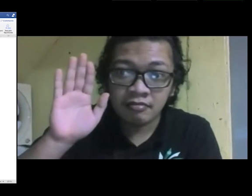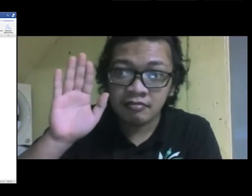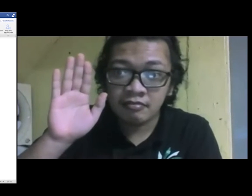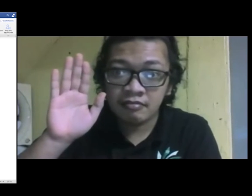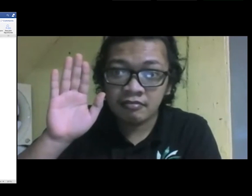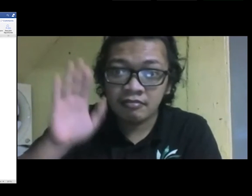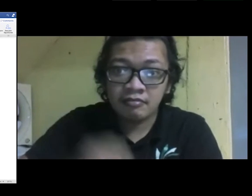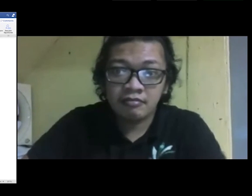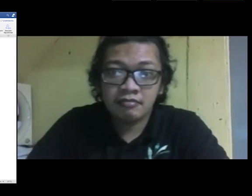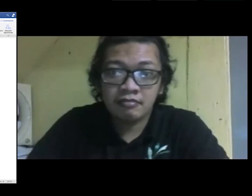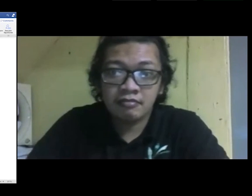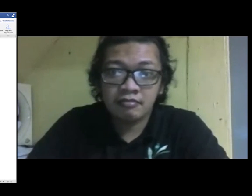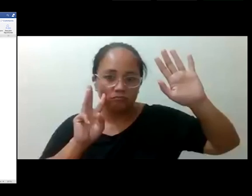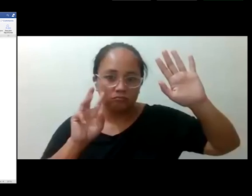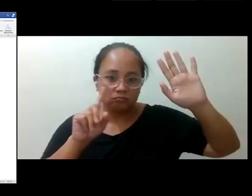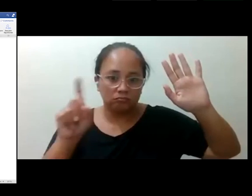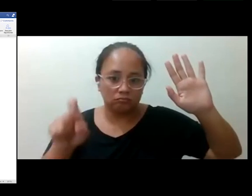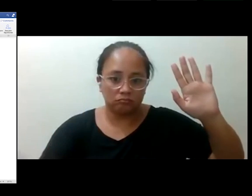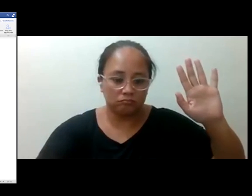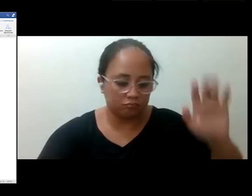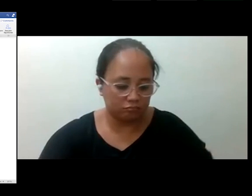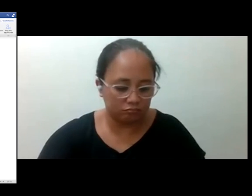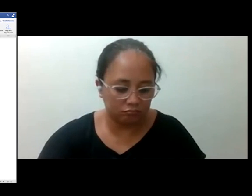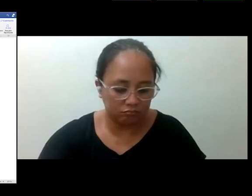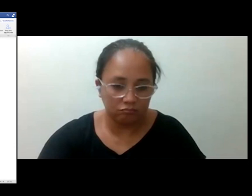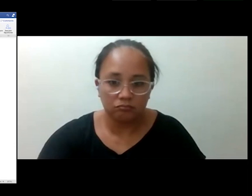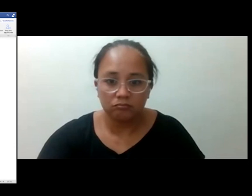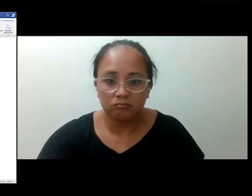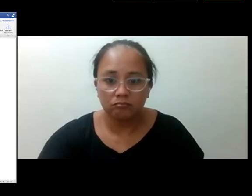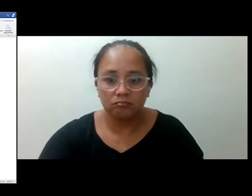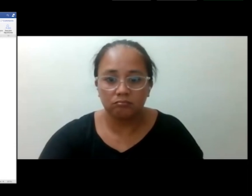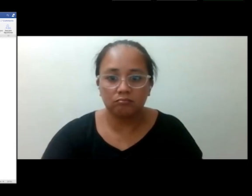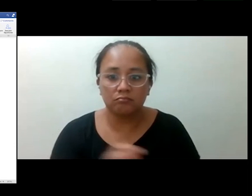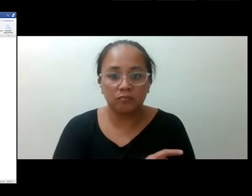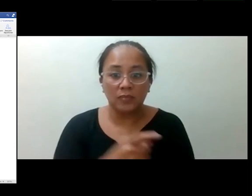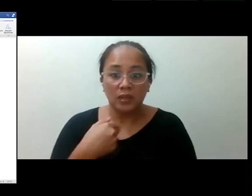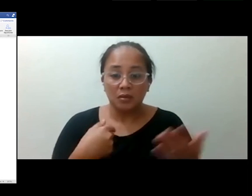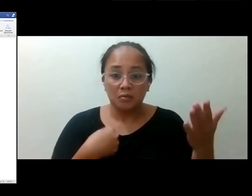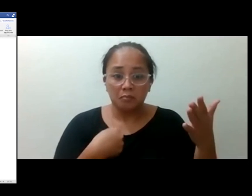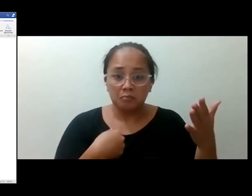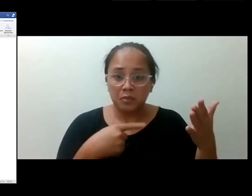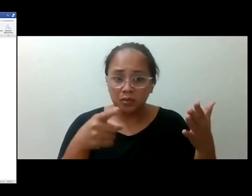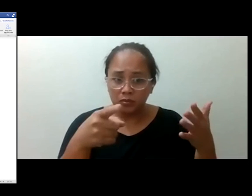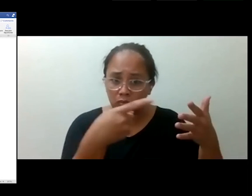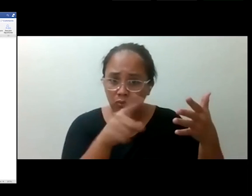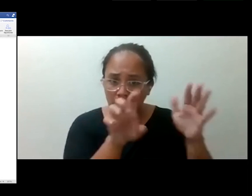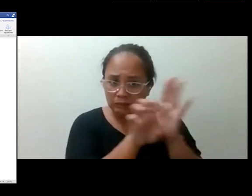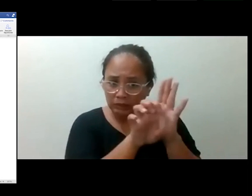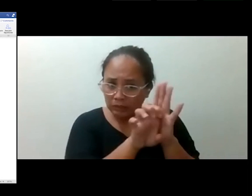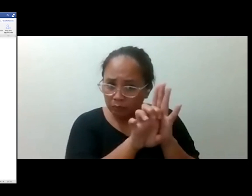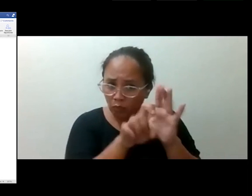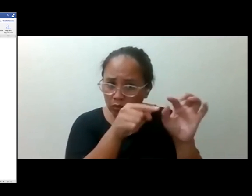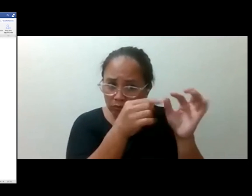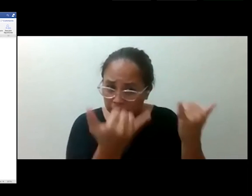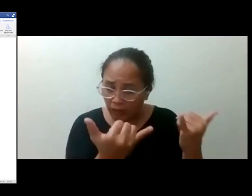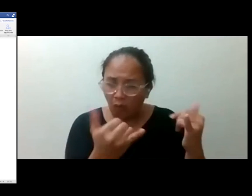I do have a question now. So are we going to go through these examples, or you want to go back and change